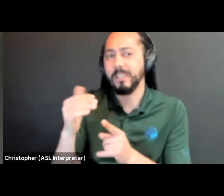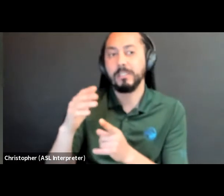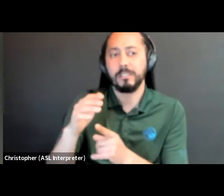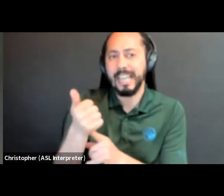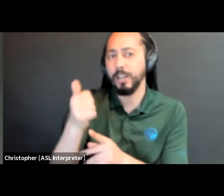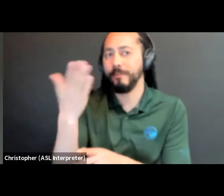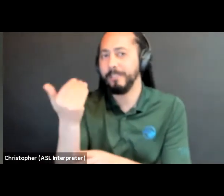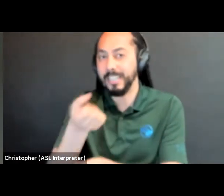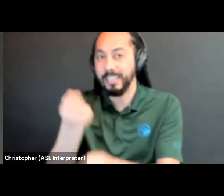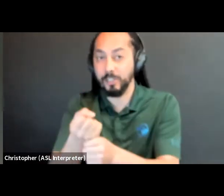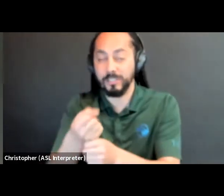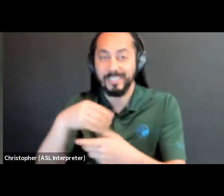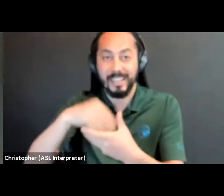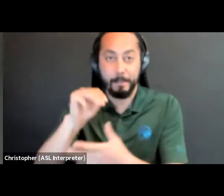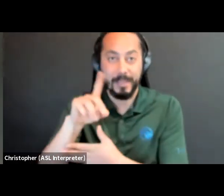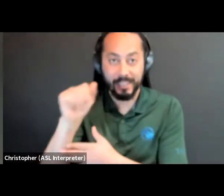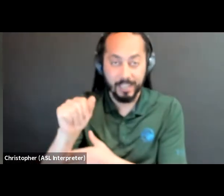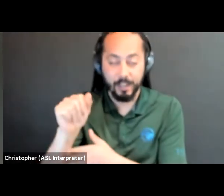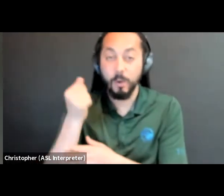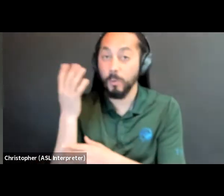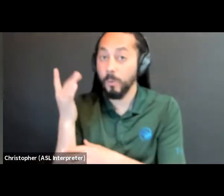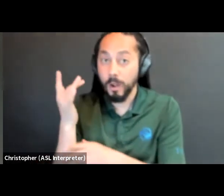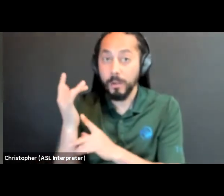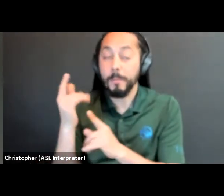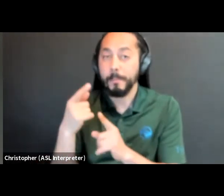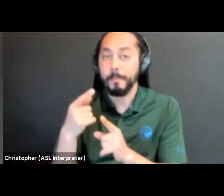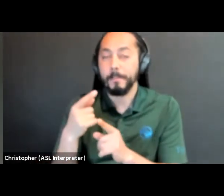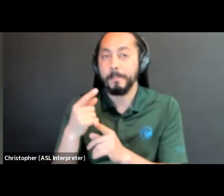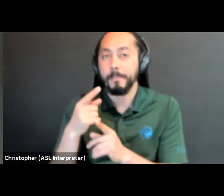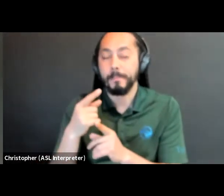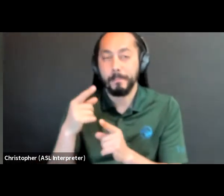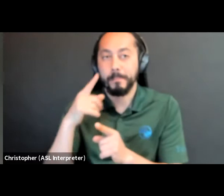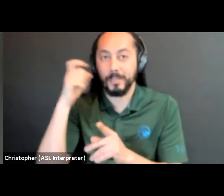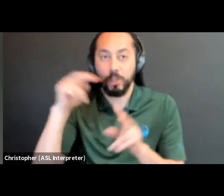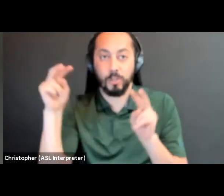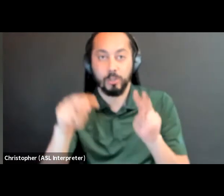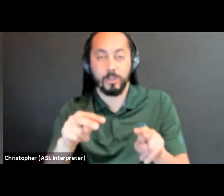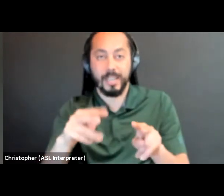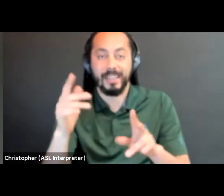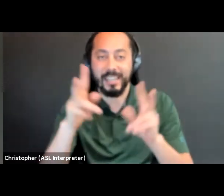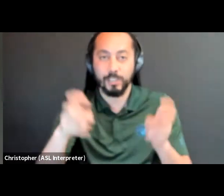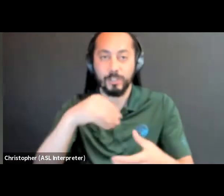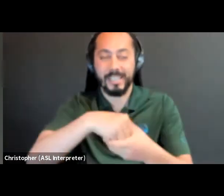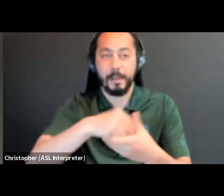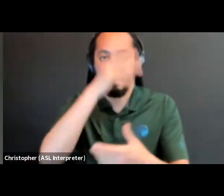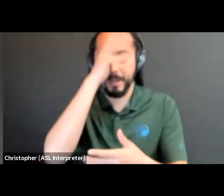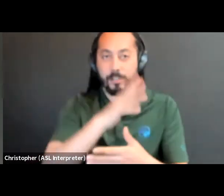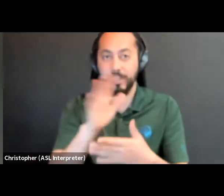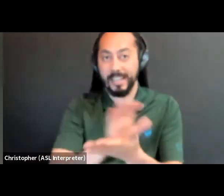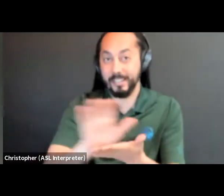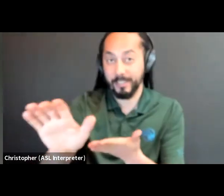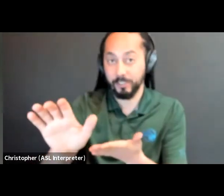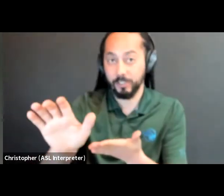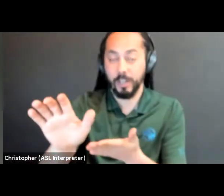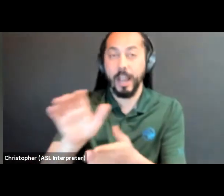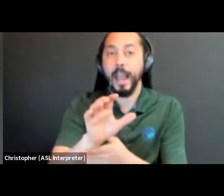media looking at the issues around parental alienation, inviting so-called victims